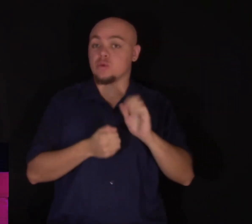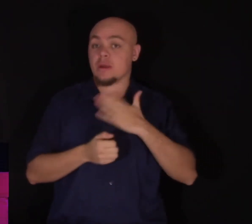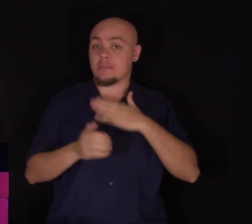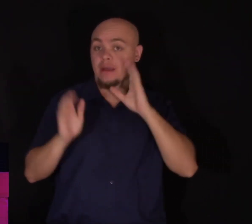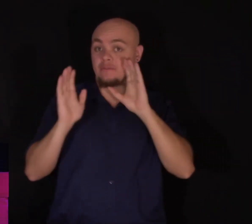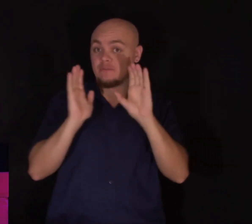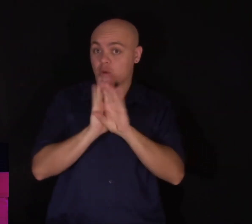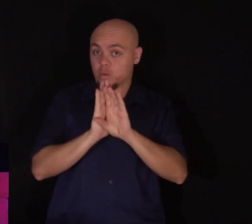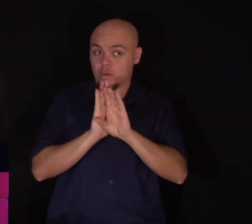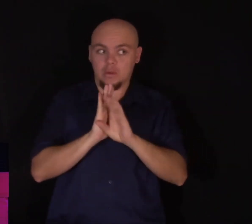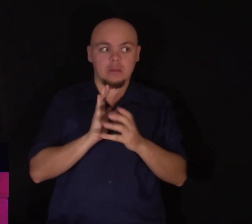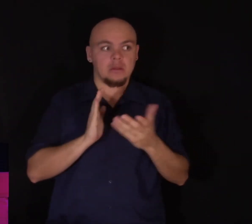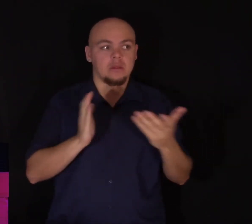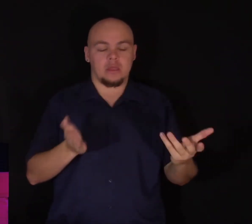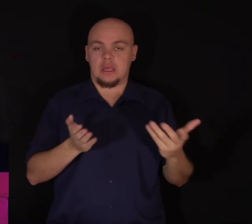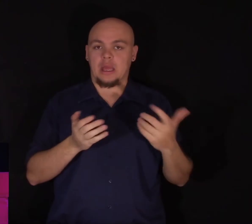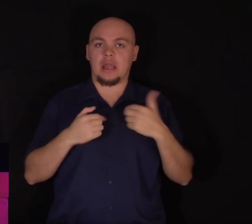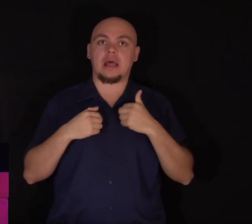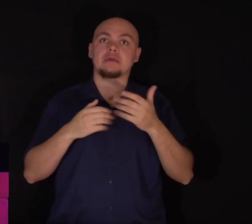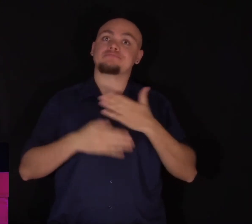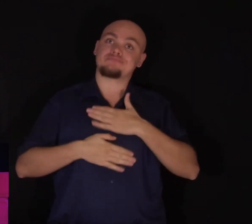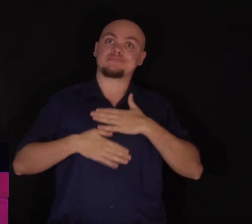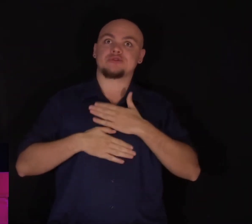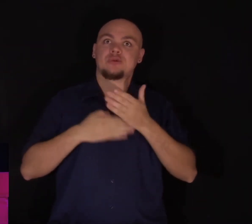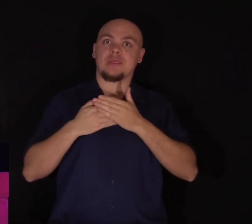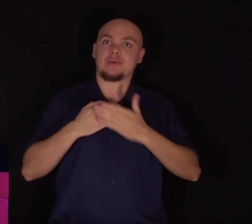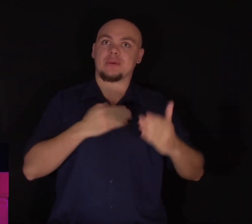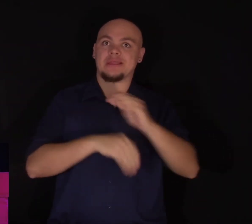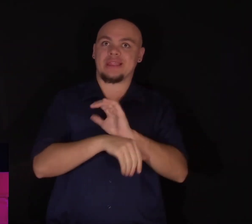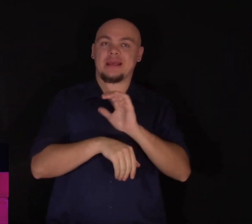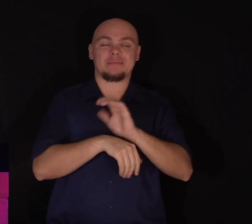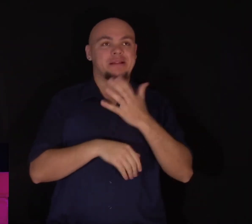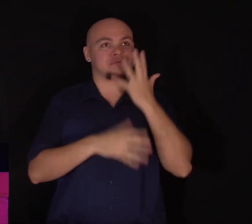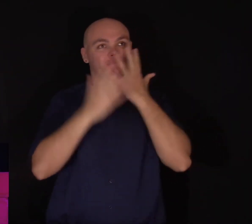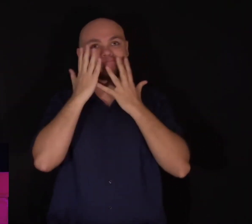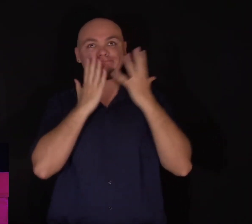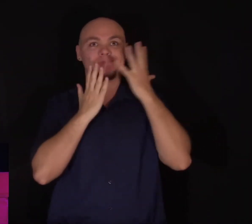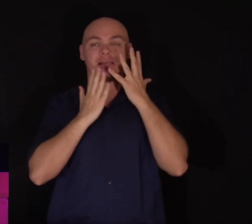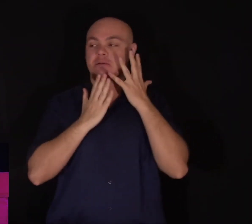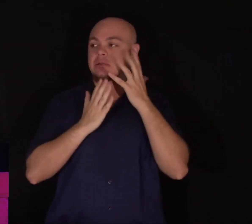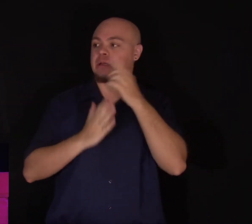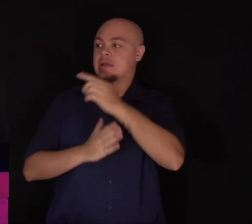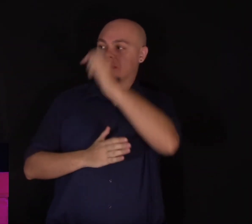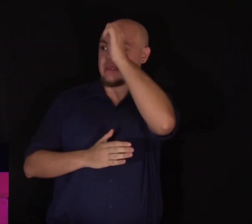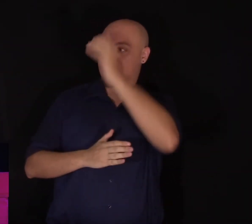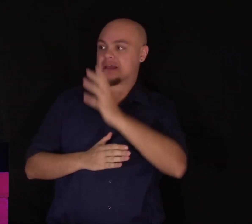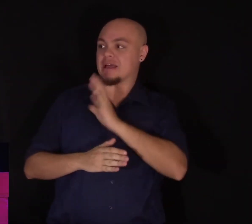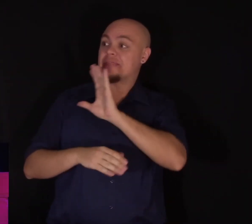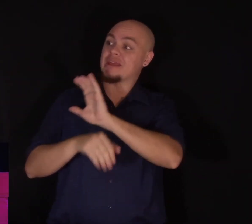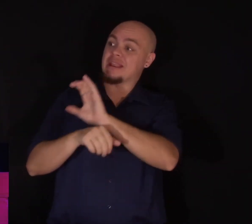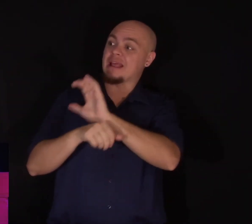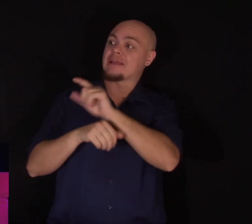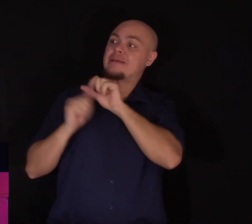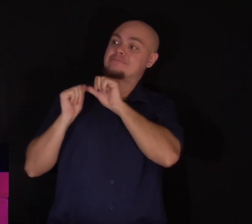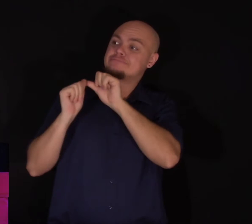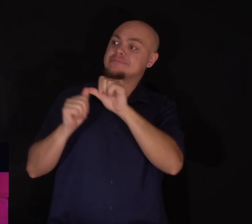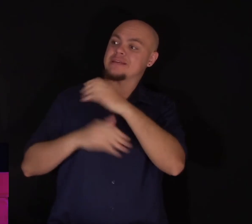night. And I tried to, but I felt humiliated and sad, and I knew the guys were probably just carrying on with their night, having a great